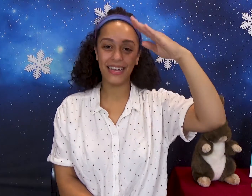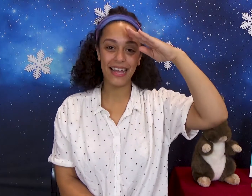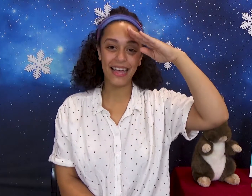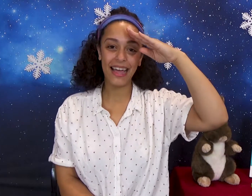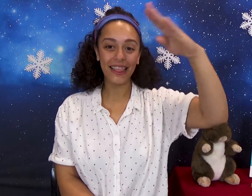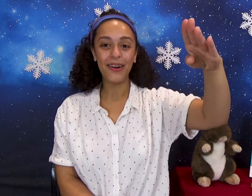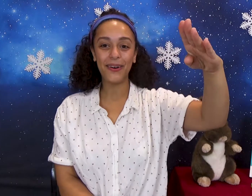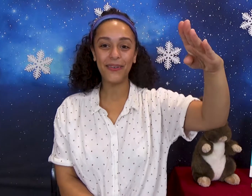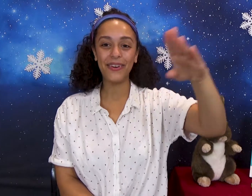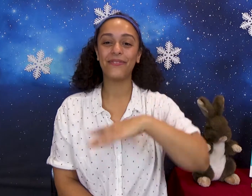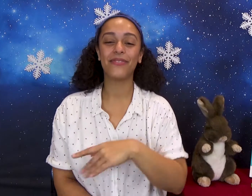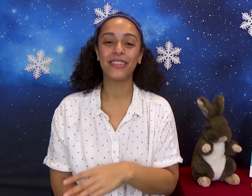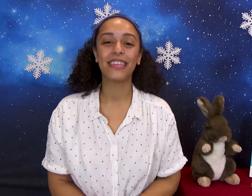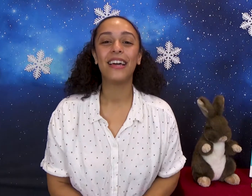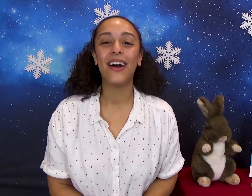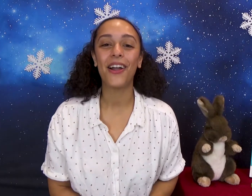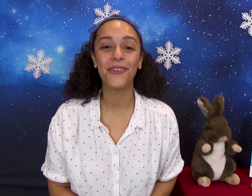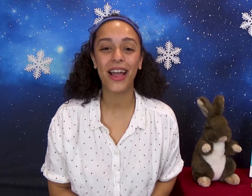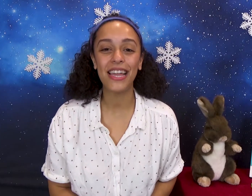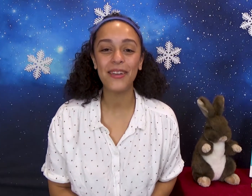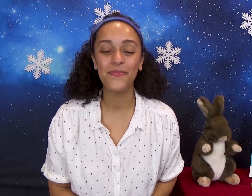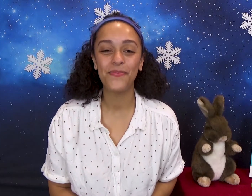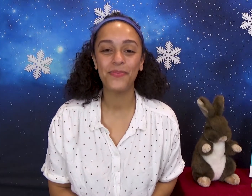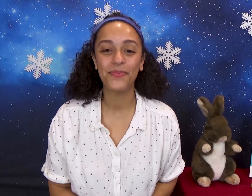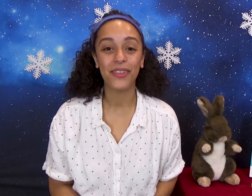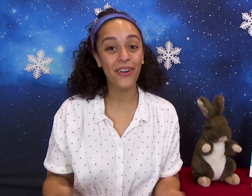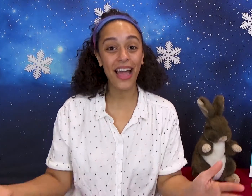Hello. Are you ready? Okay.